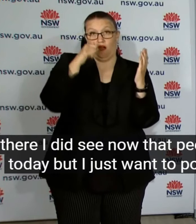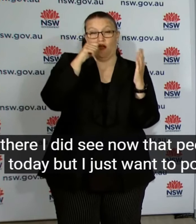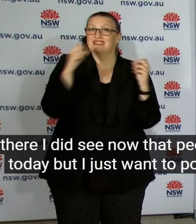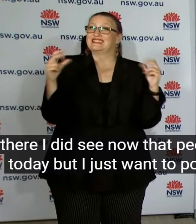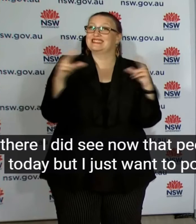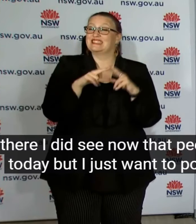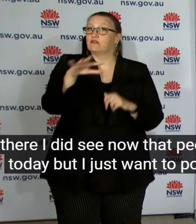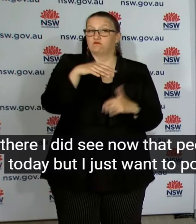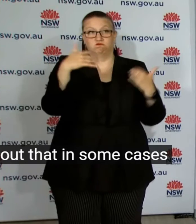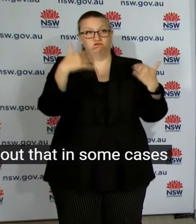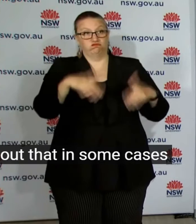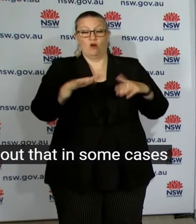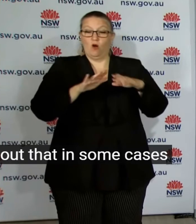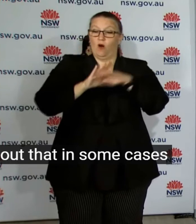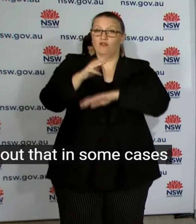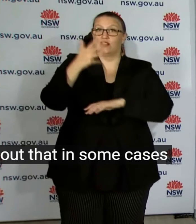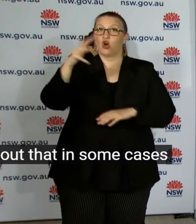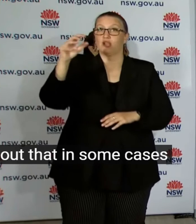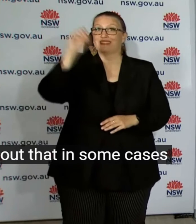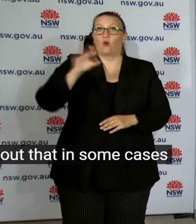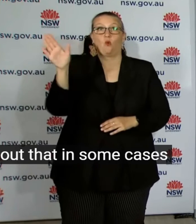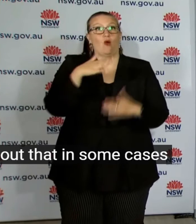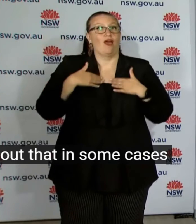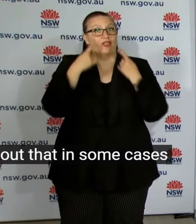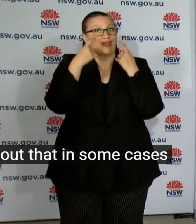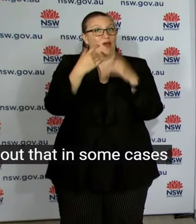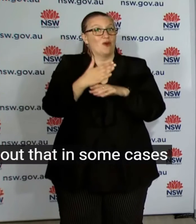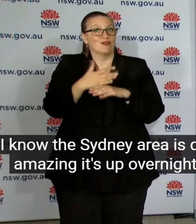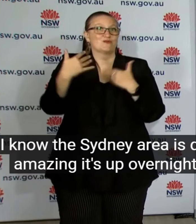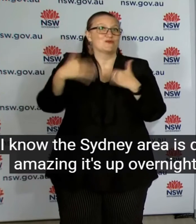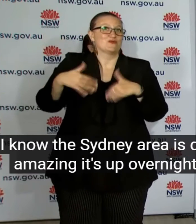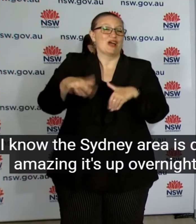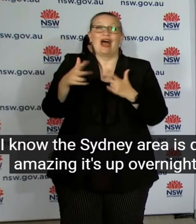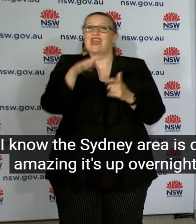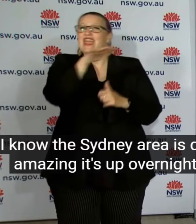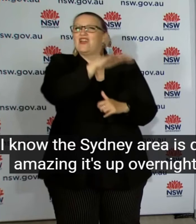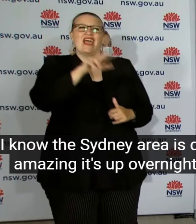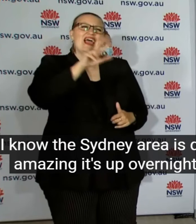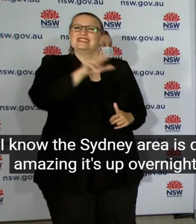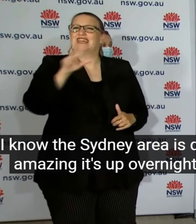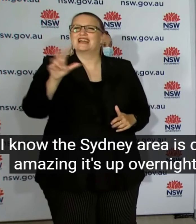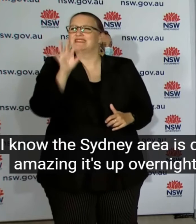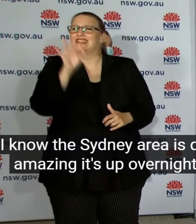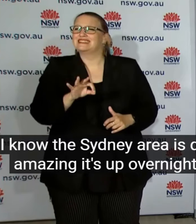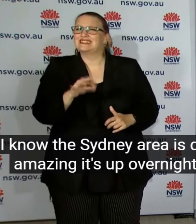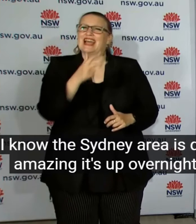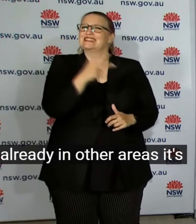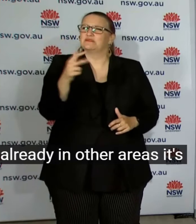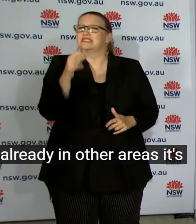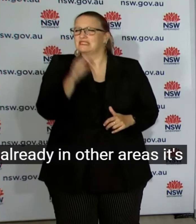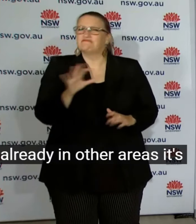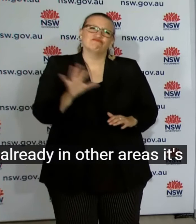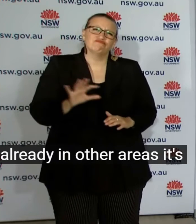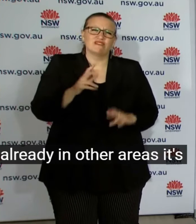quite amazing. It's up over 90% already. In other areas, it's 88%, I think, more broadly across the state.